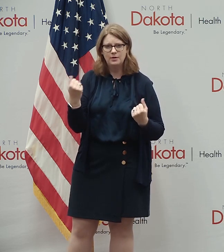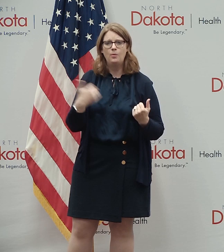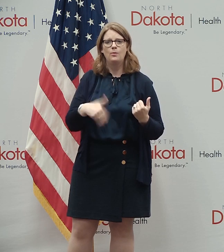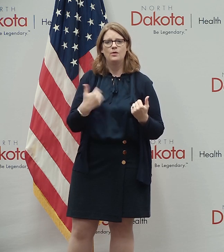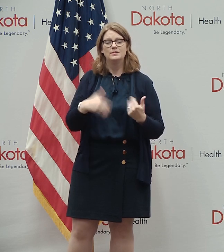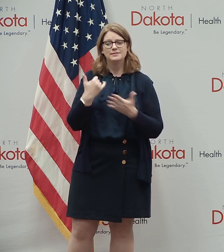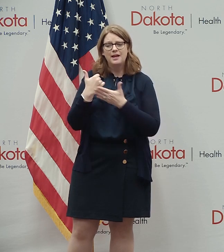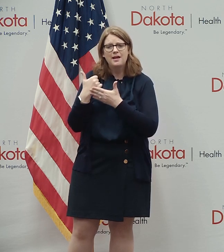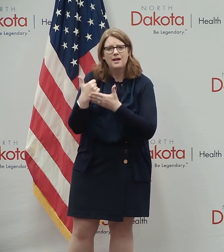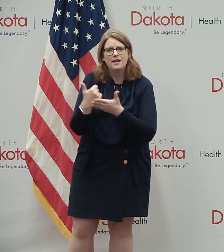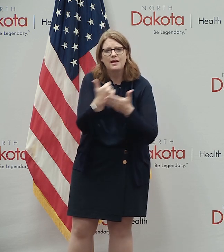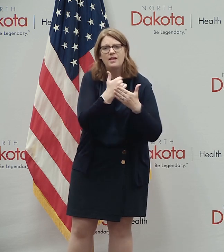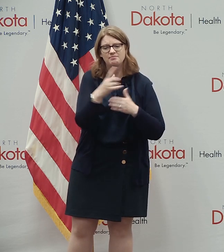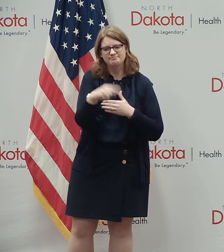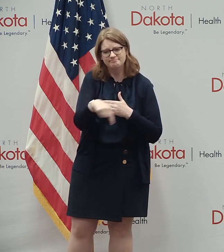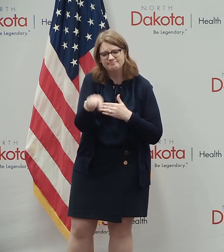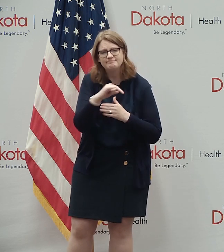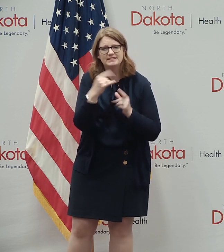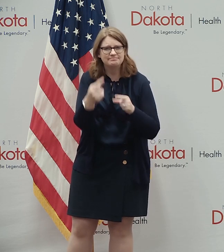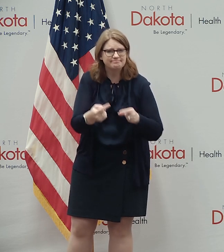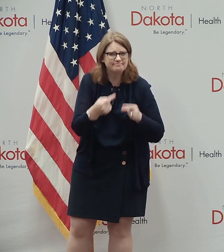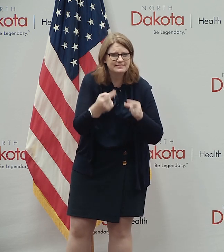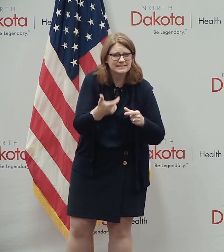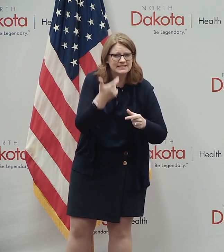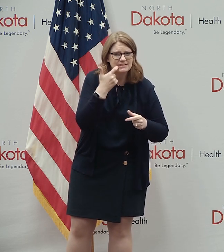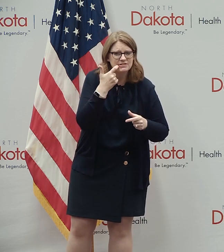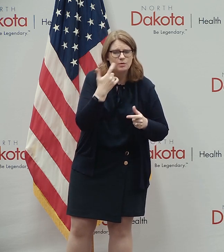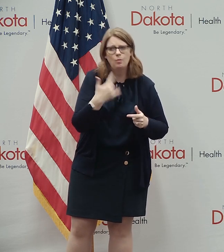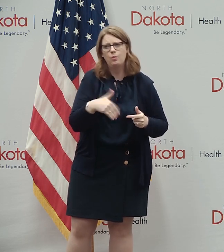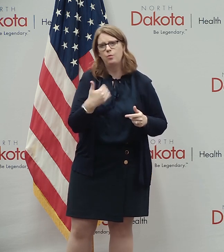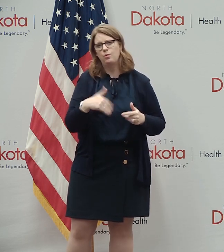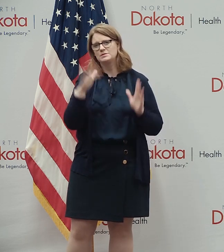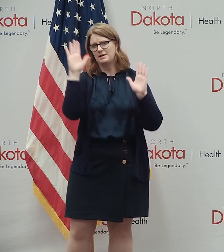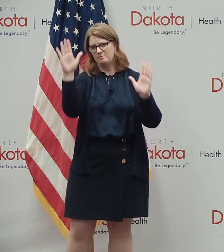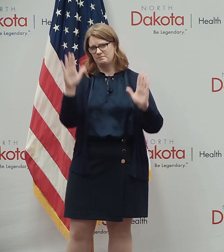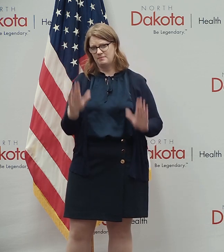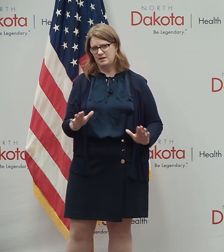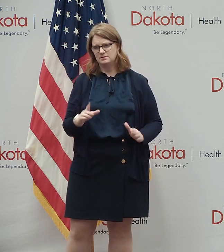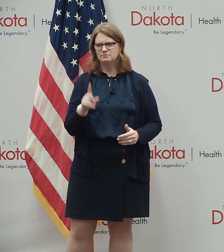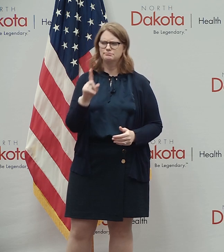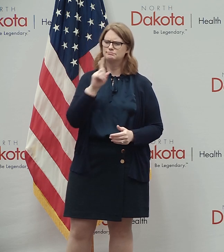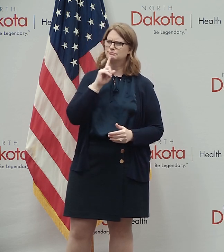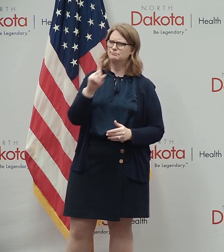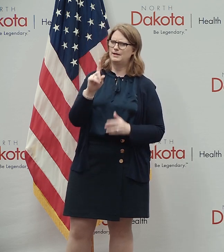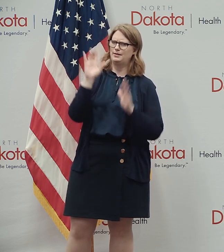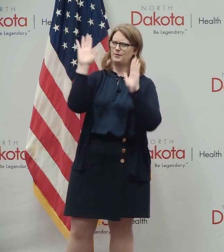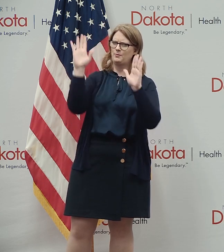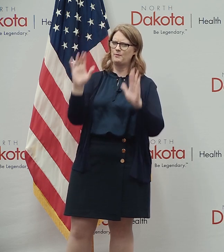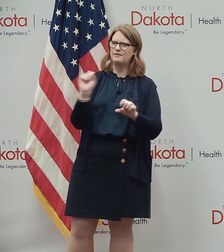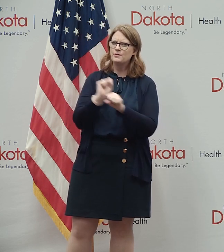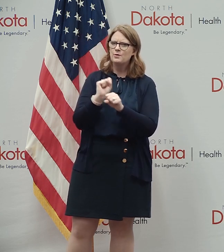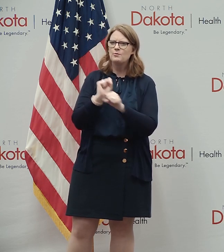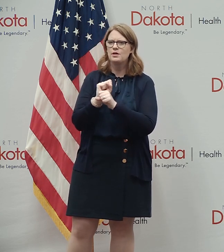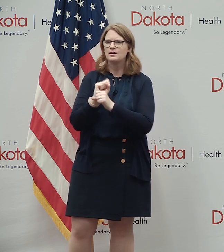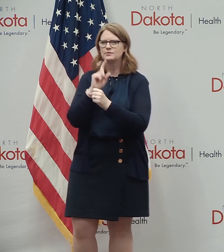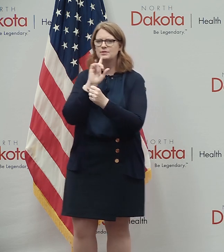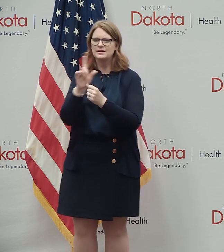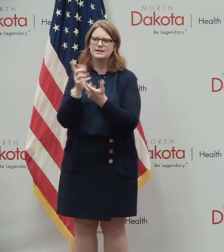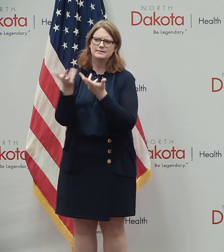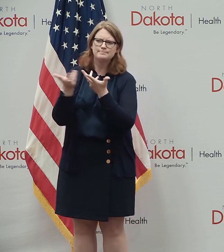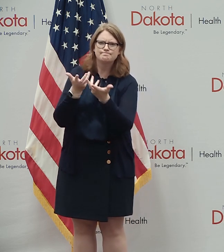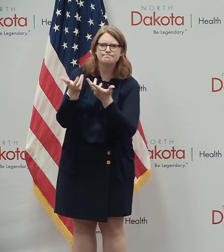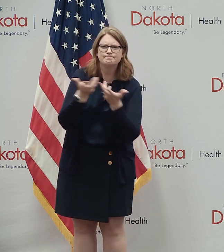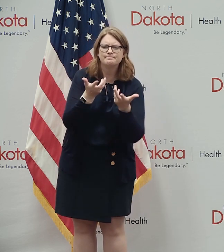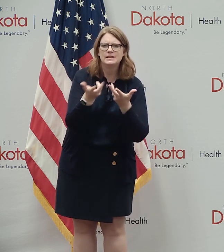who are struggling with the disease of addiction has been really amazing. The great work that she's done reaching out to communities and the